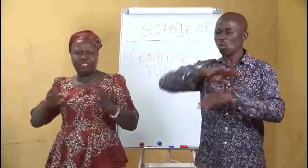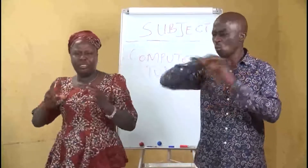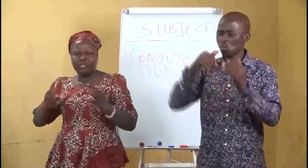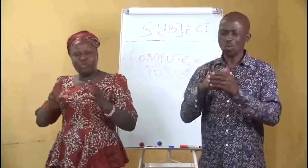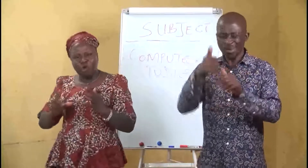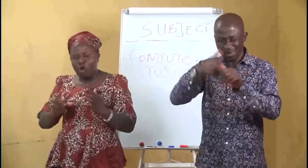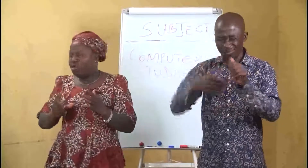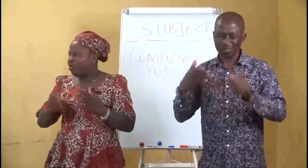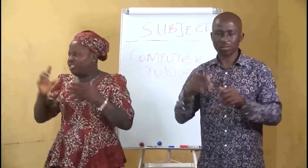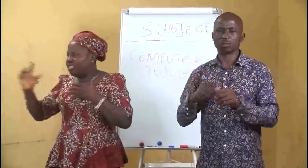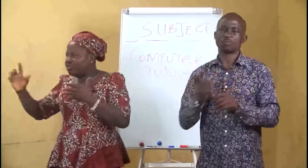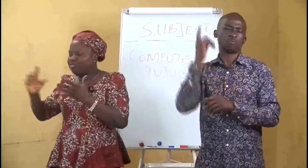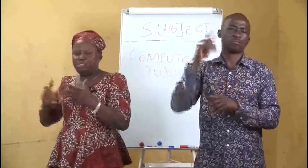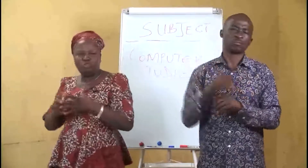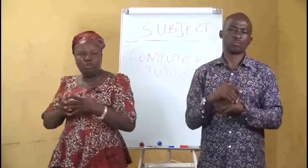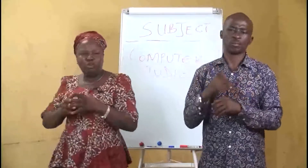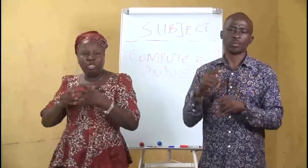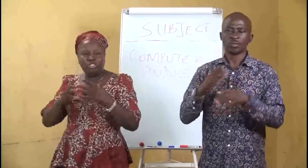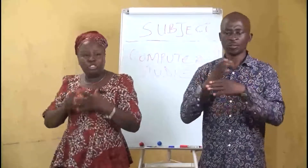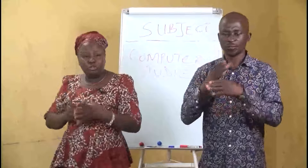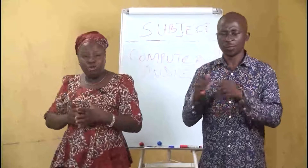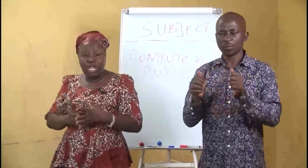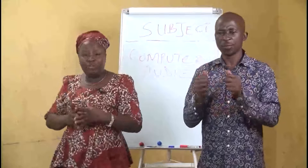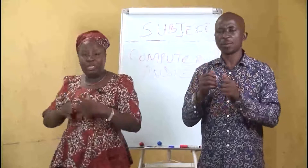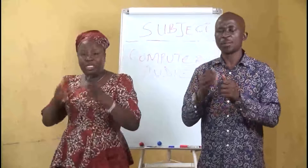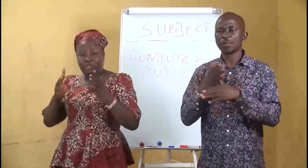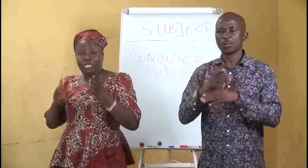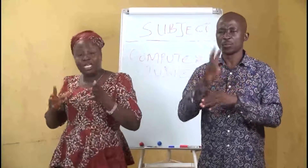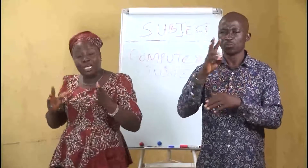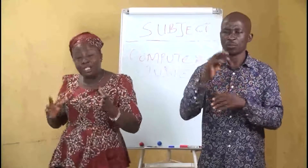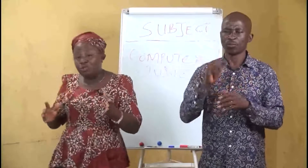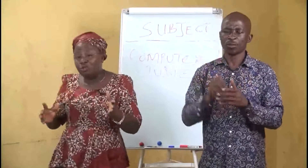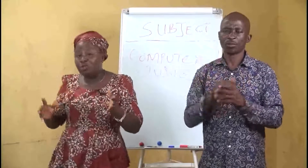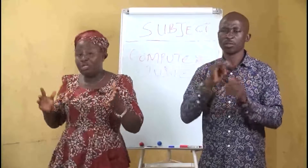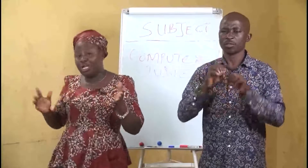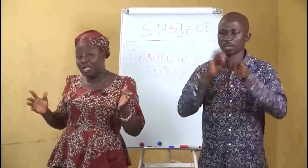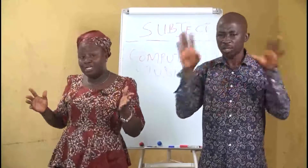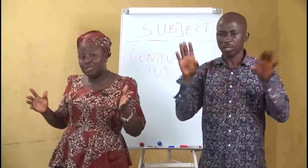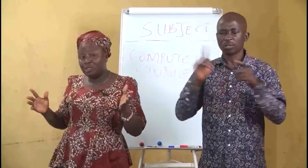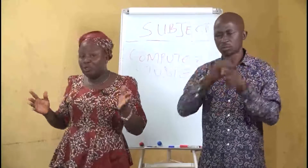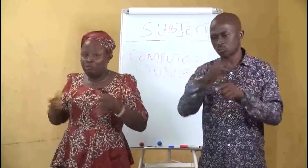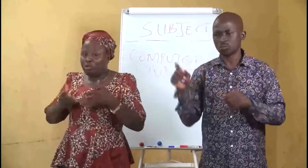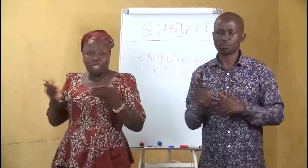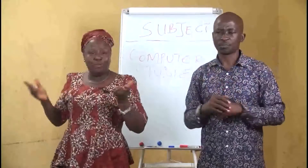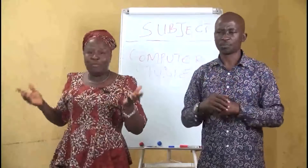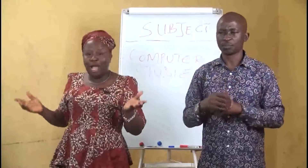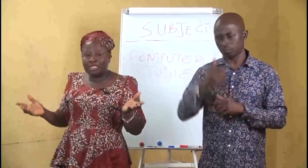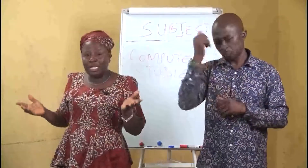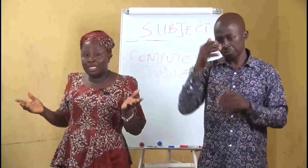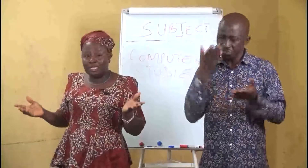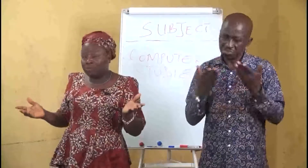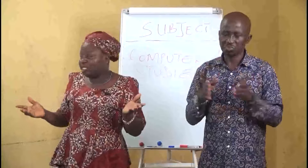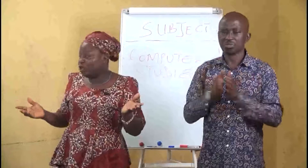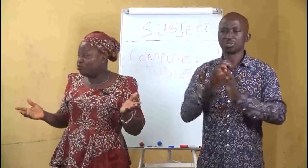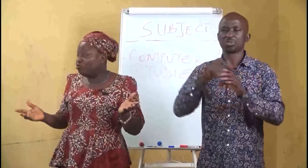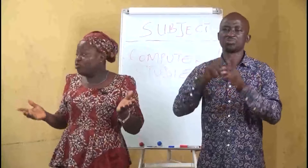once. So the difference between the two of them is totally clear to you learners, because you might be asked in